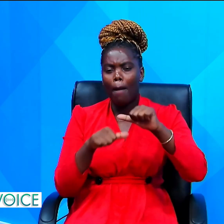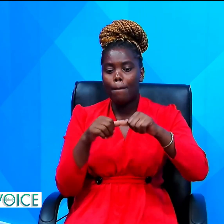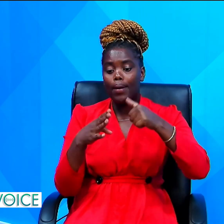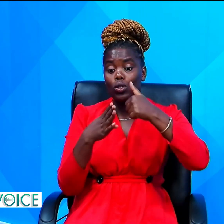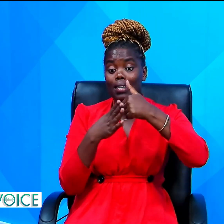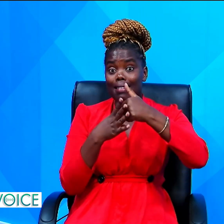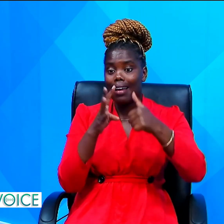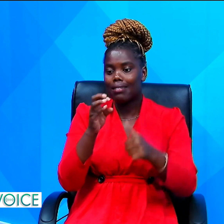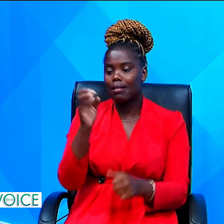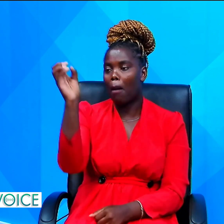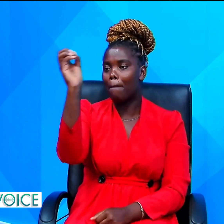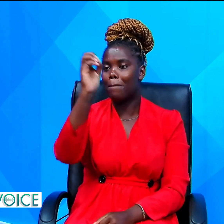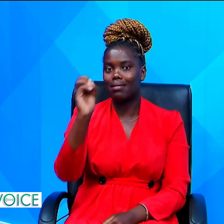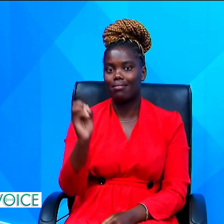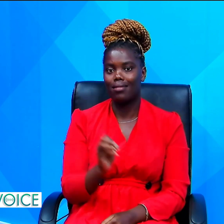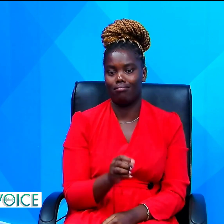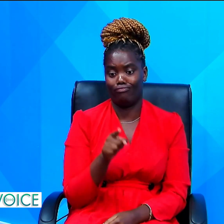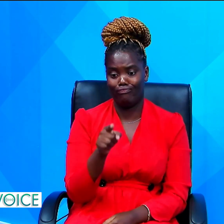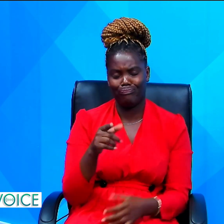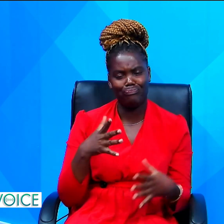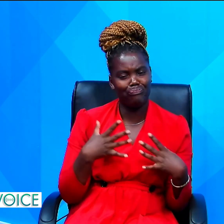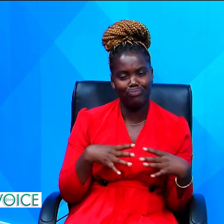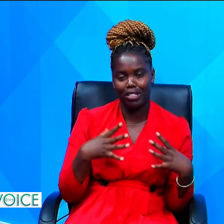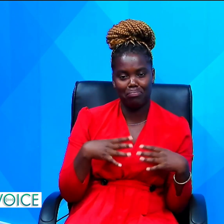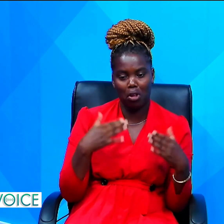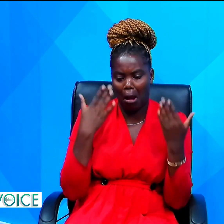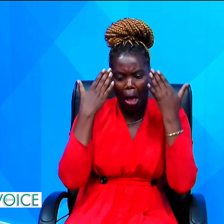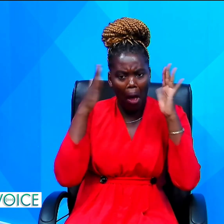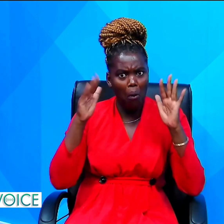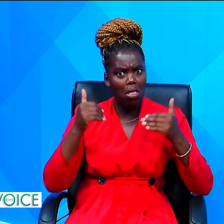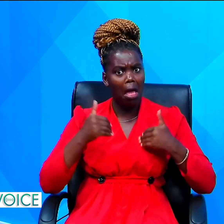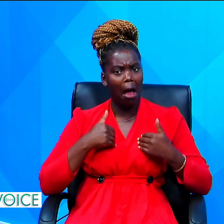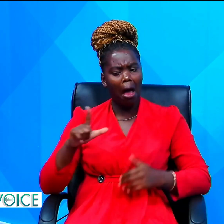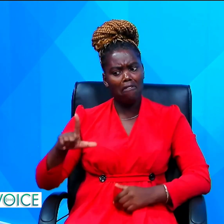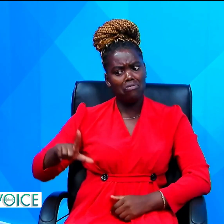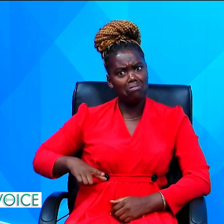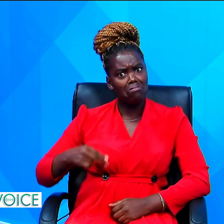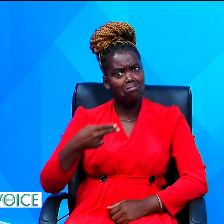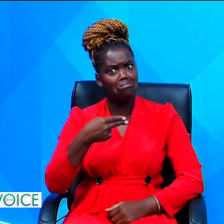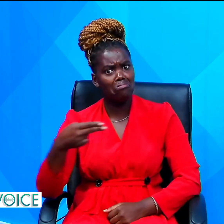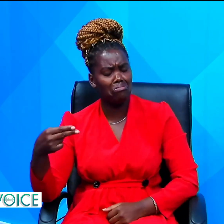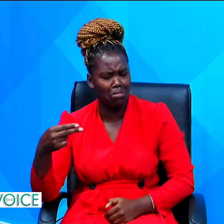about 90% of these people, they are not aware that they have hepatitis.